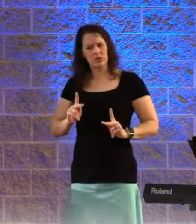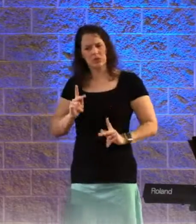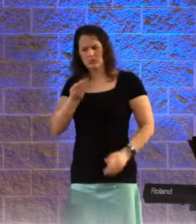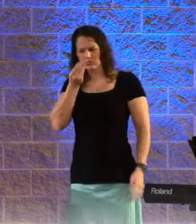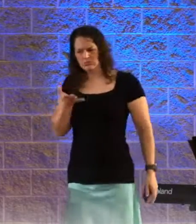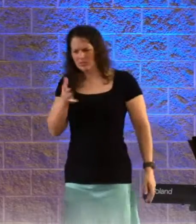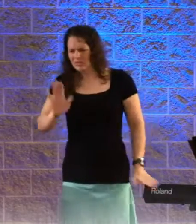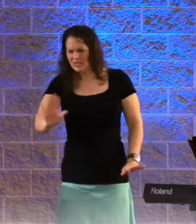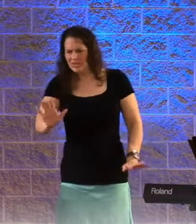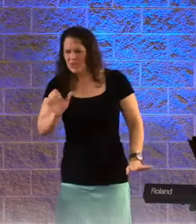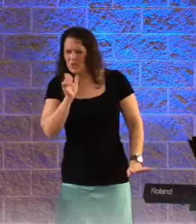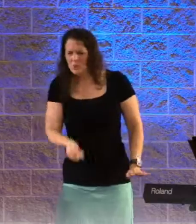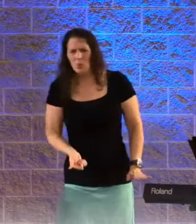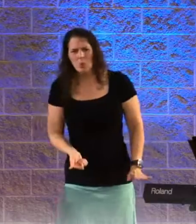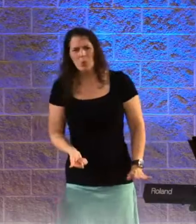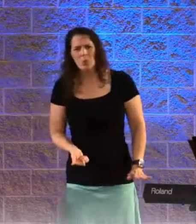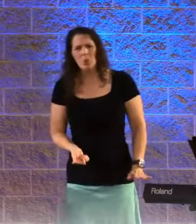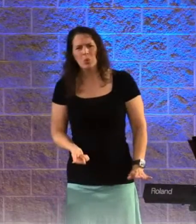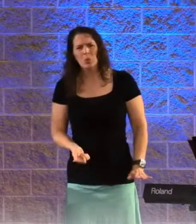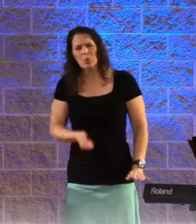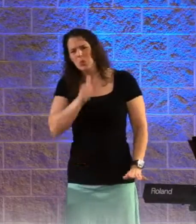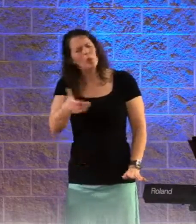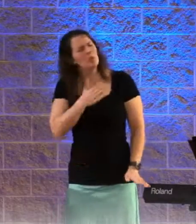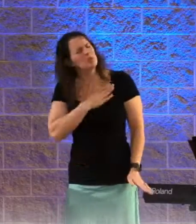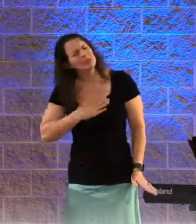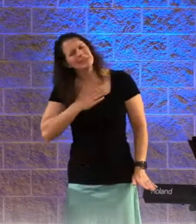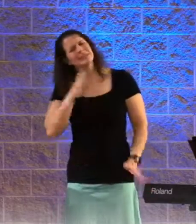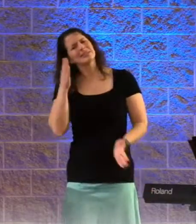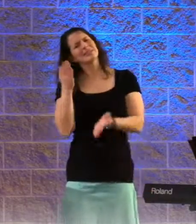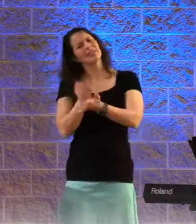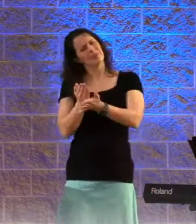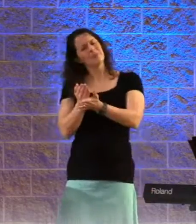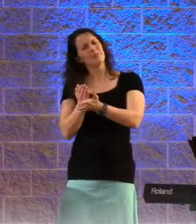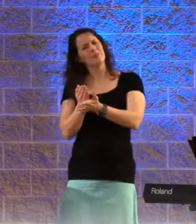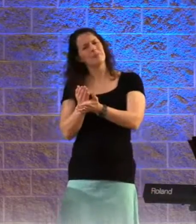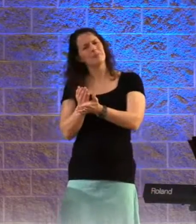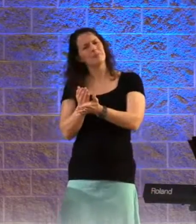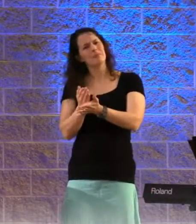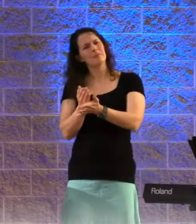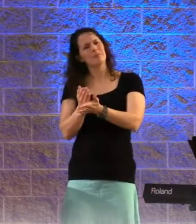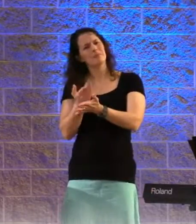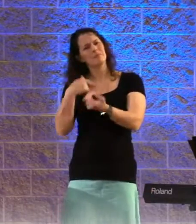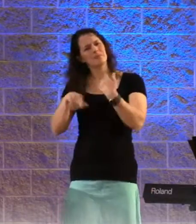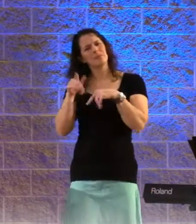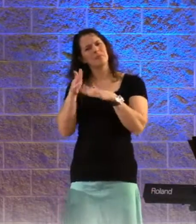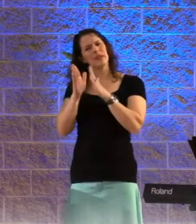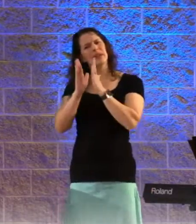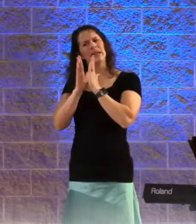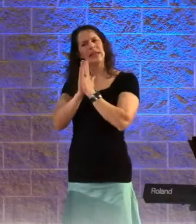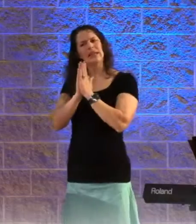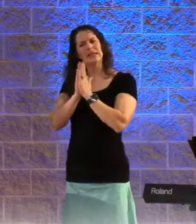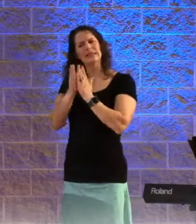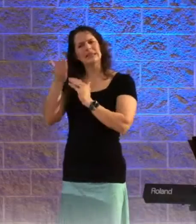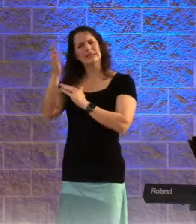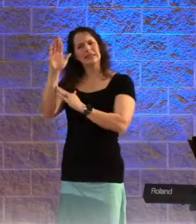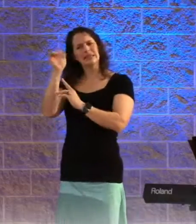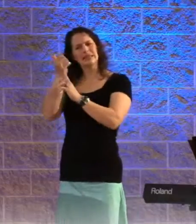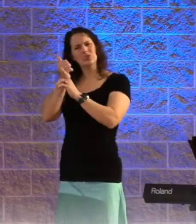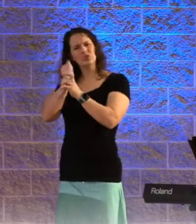do it. Please. Stop. Ask God to change